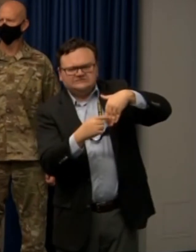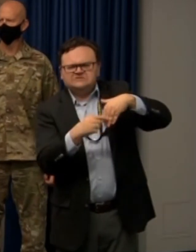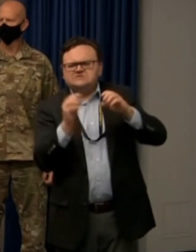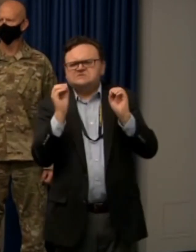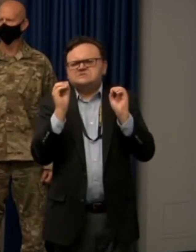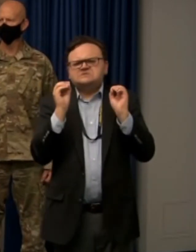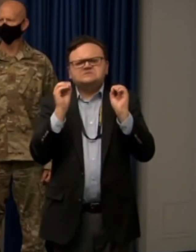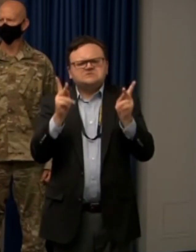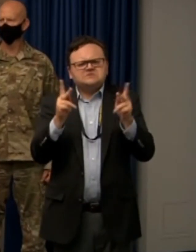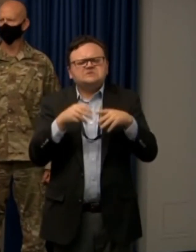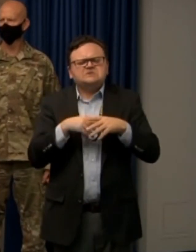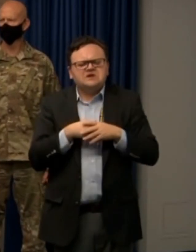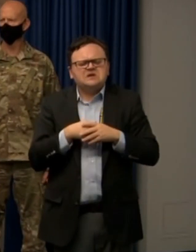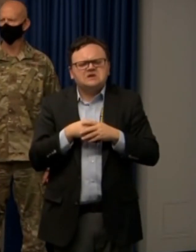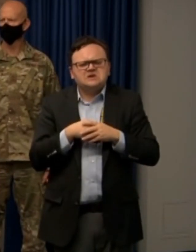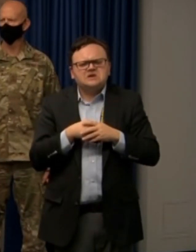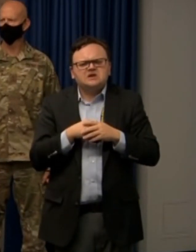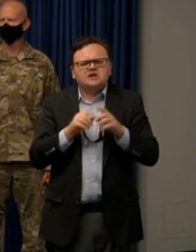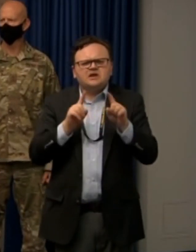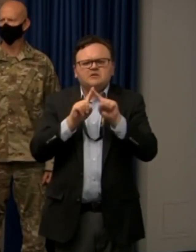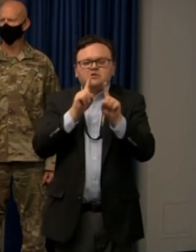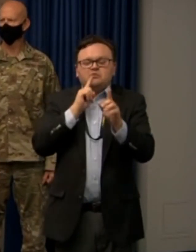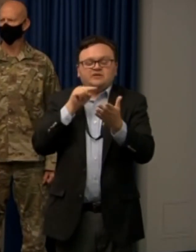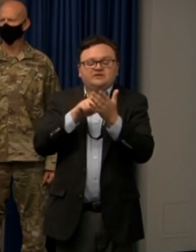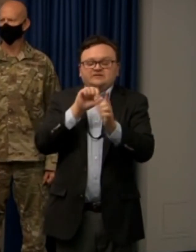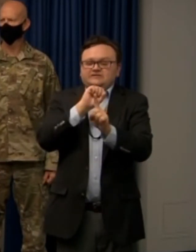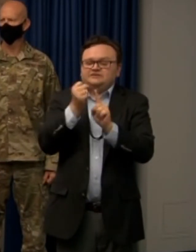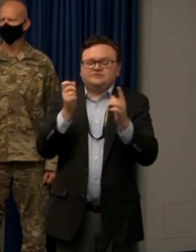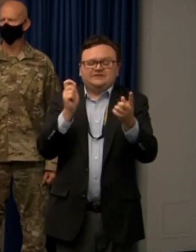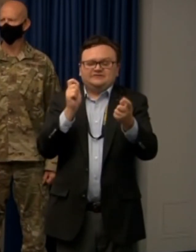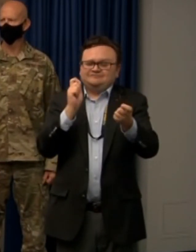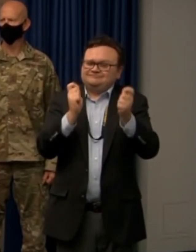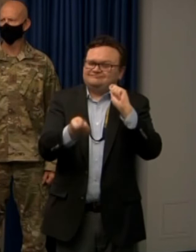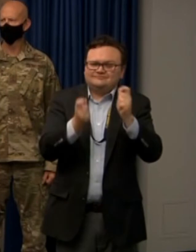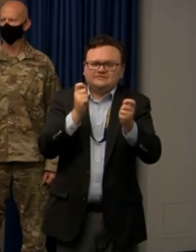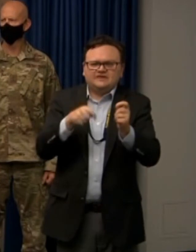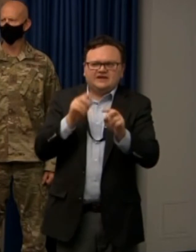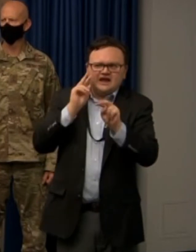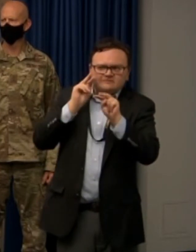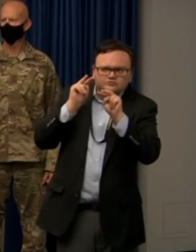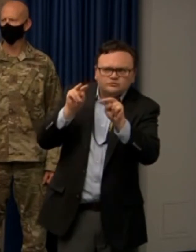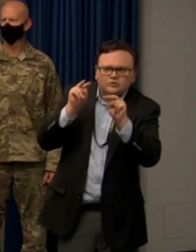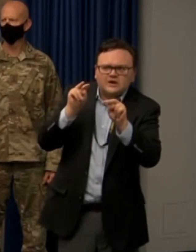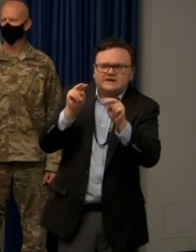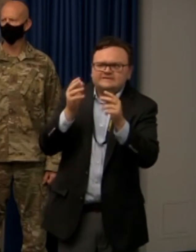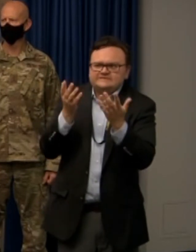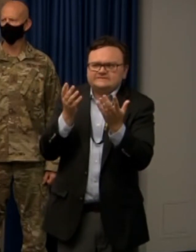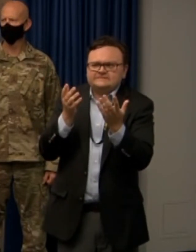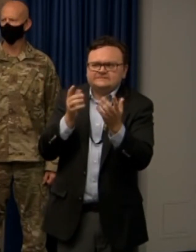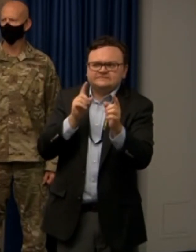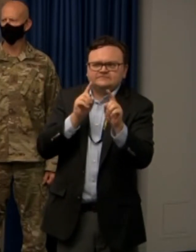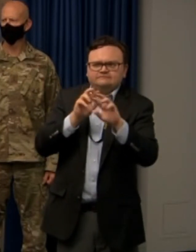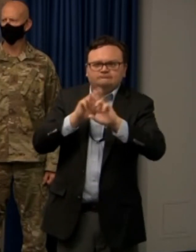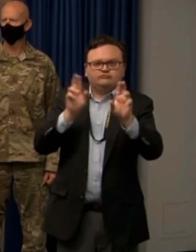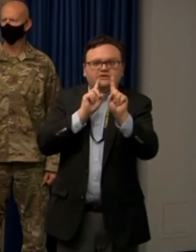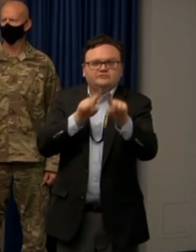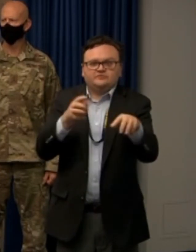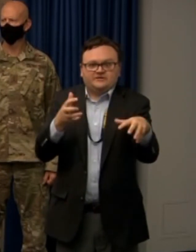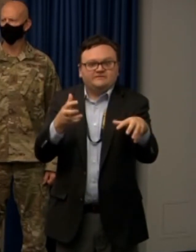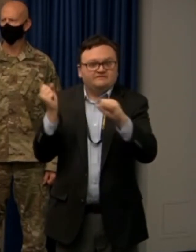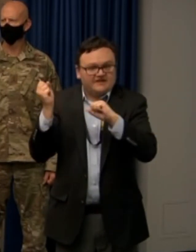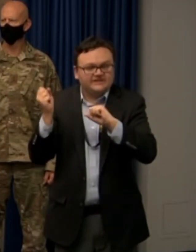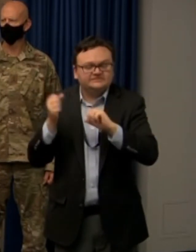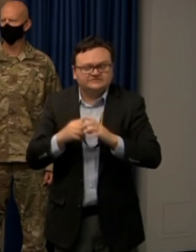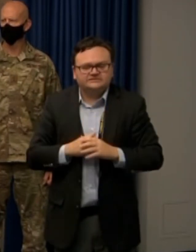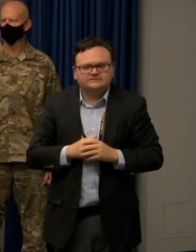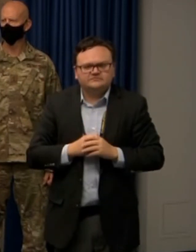But obviously, this thing is something that's very fluid, and we're going to have to continue to be willing to respond very quickly to it. And I